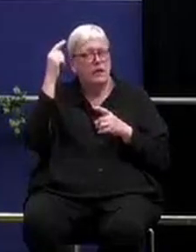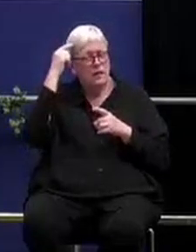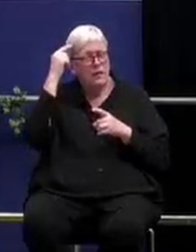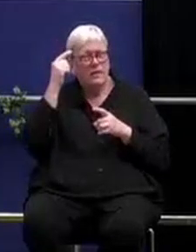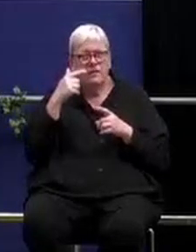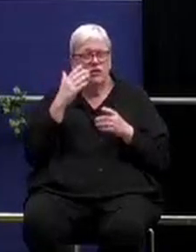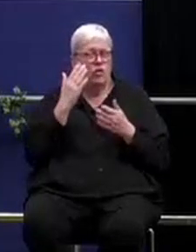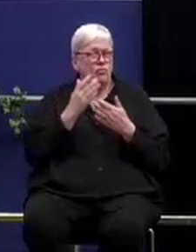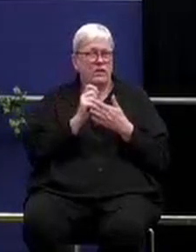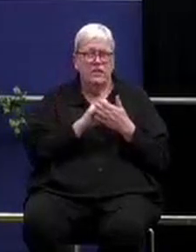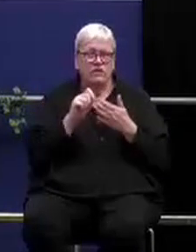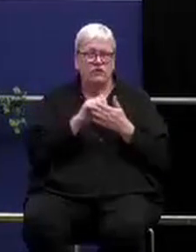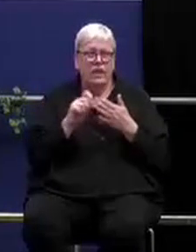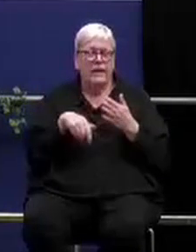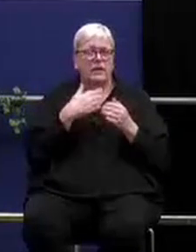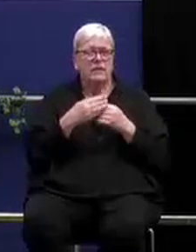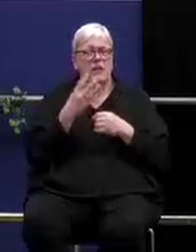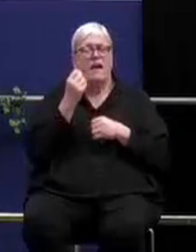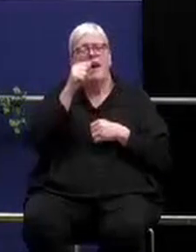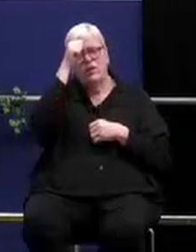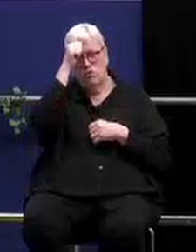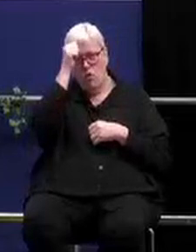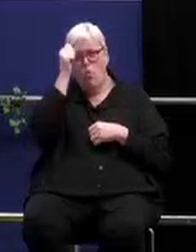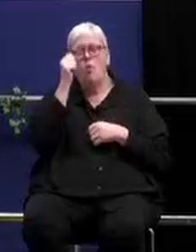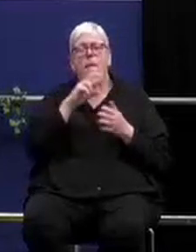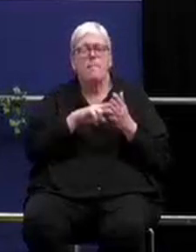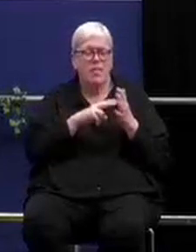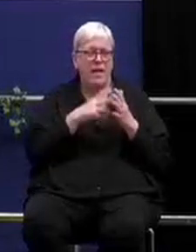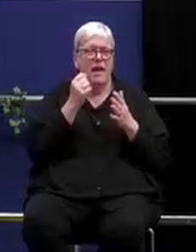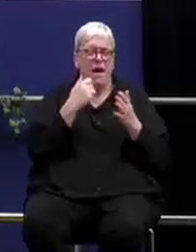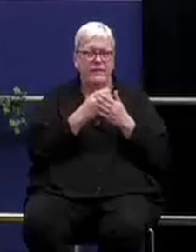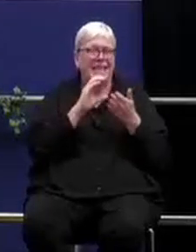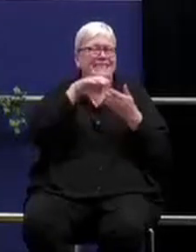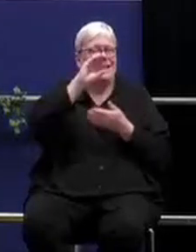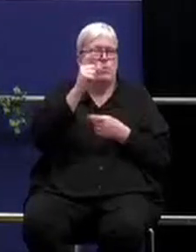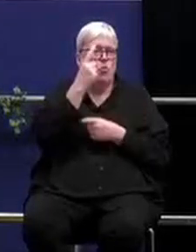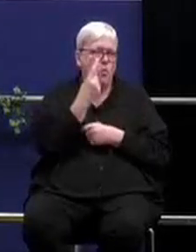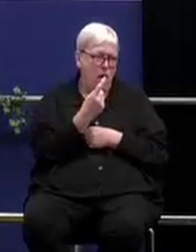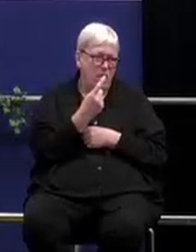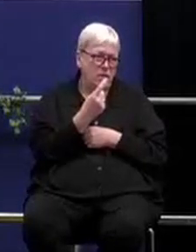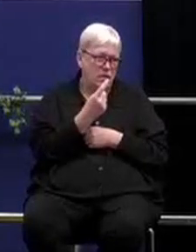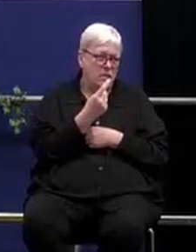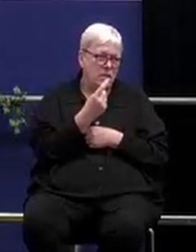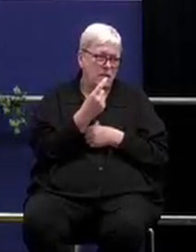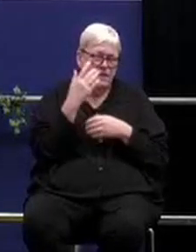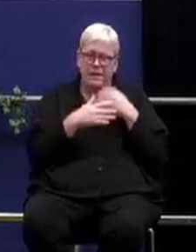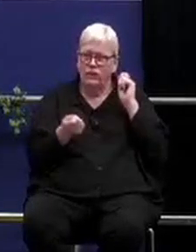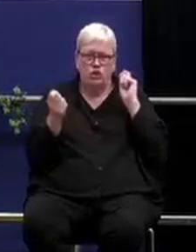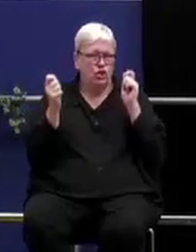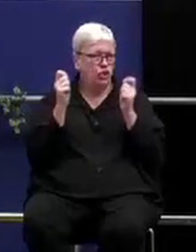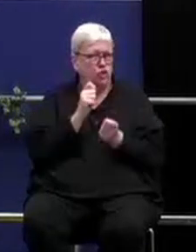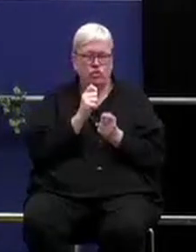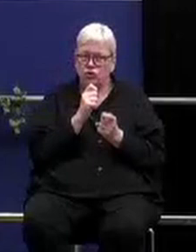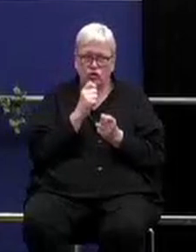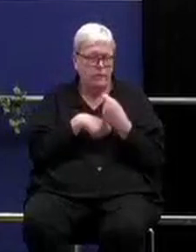tend to write until I think, okay, this is where I... So like, for example, in chapter one of the novel, that's never changed from the original idea